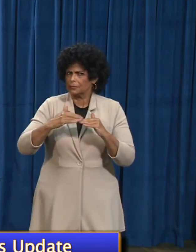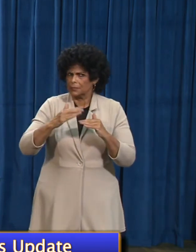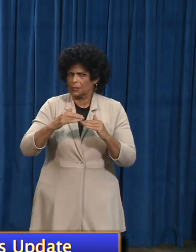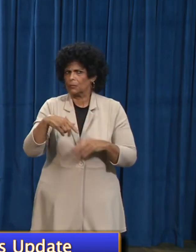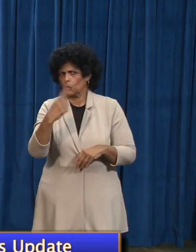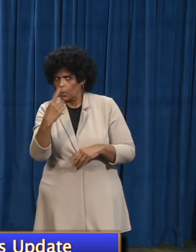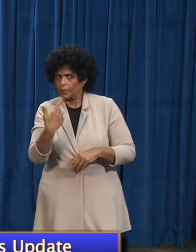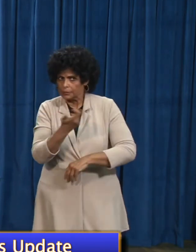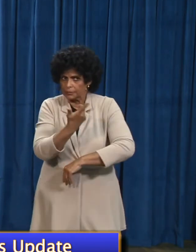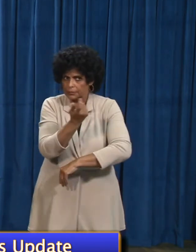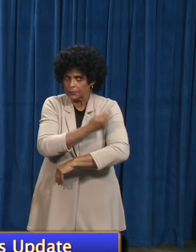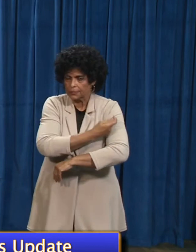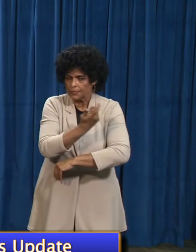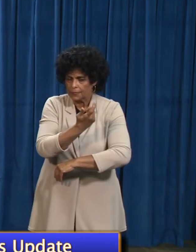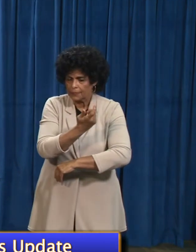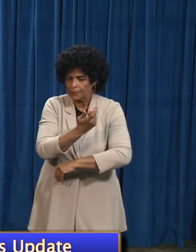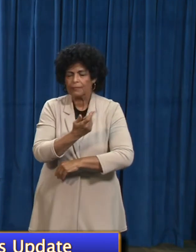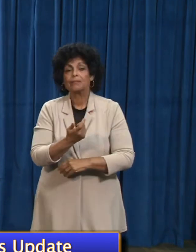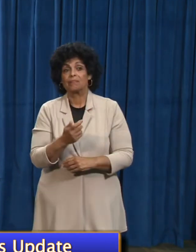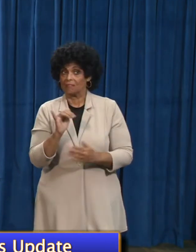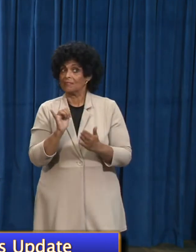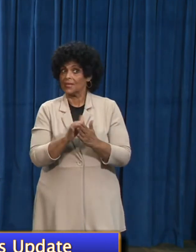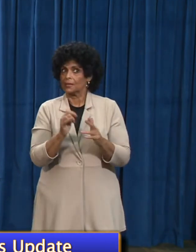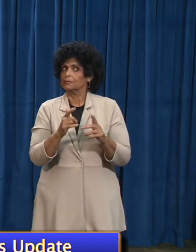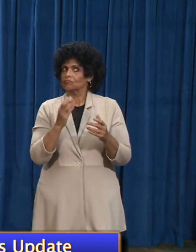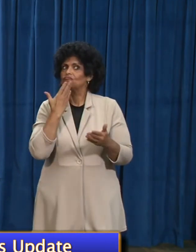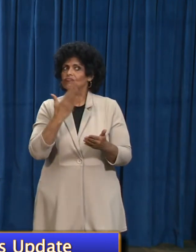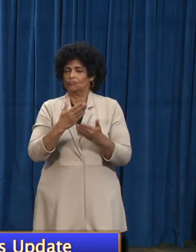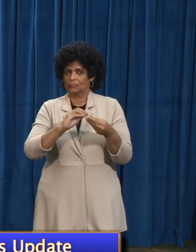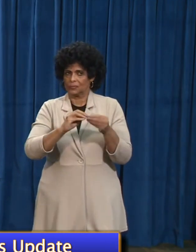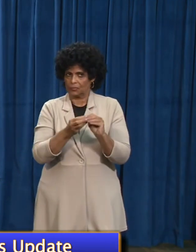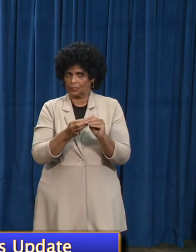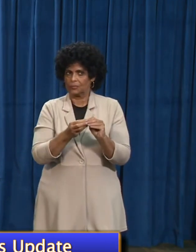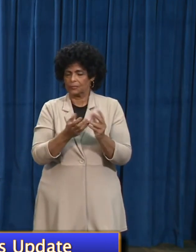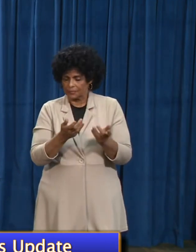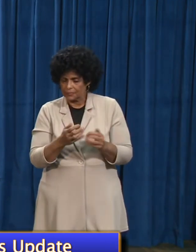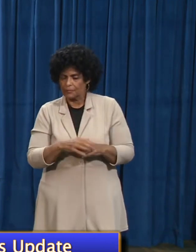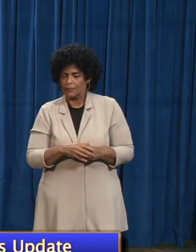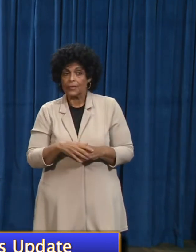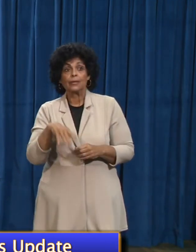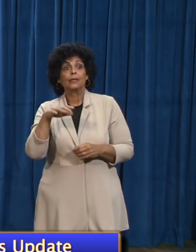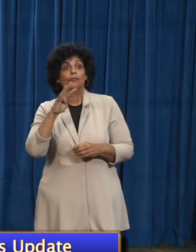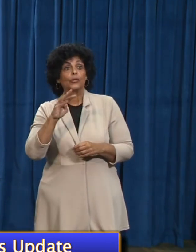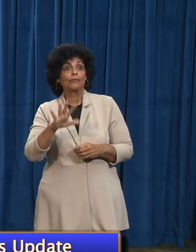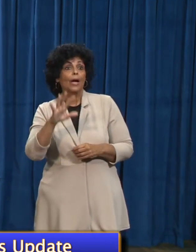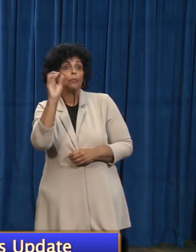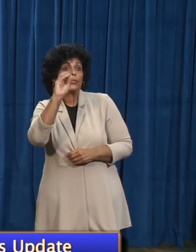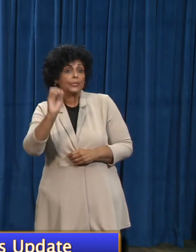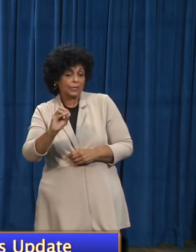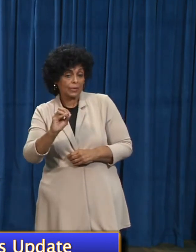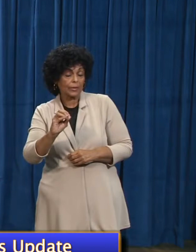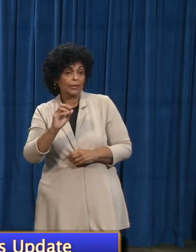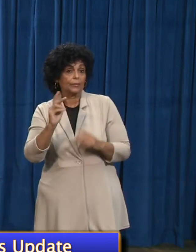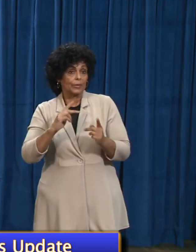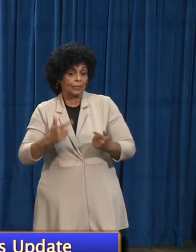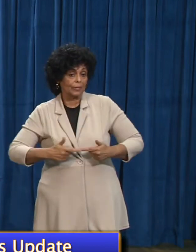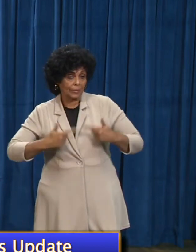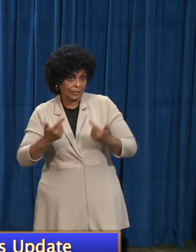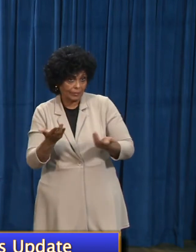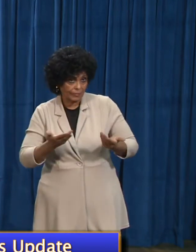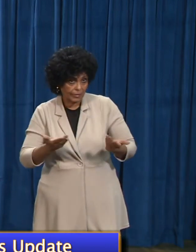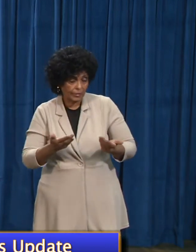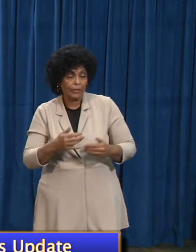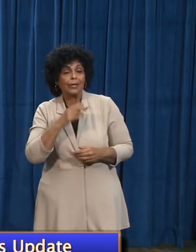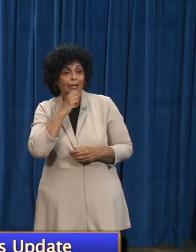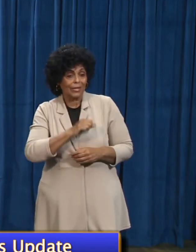dose is pretty significant. And 45% of residents ages 5 years